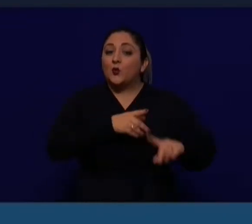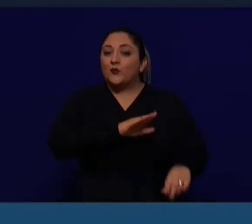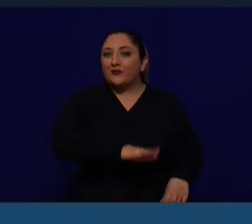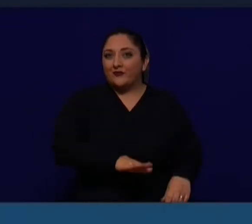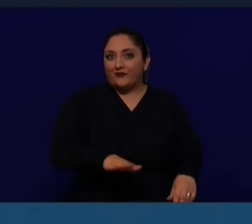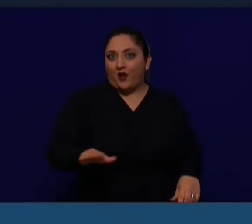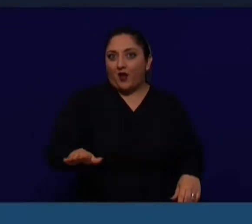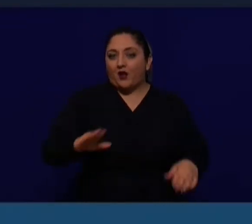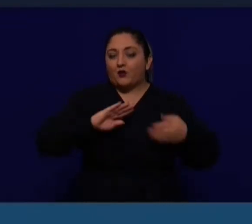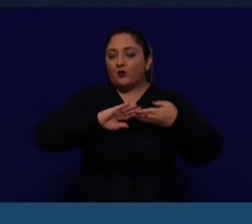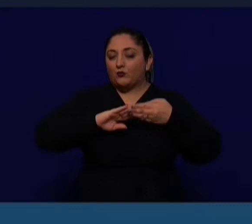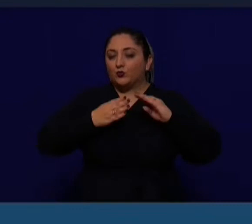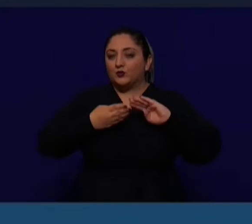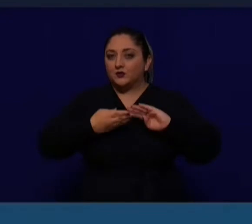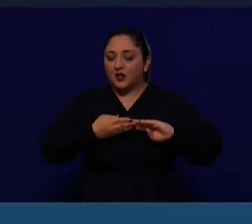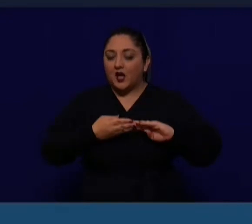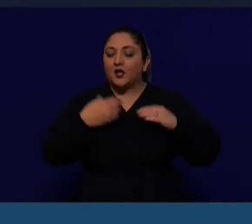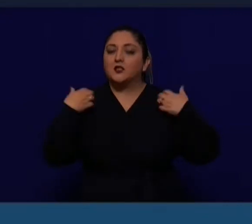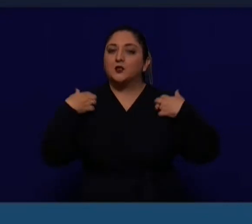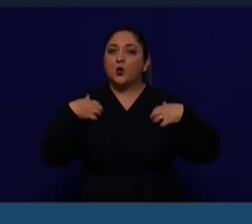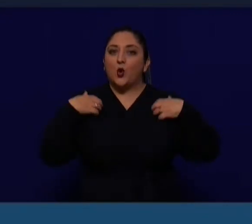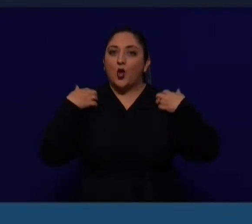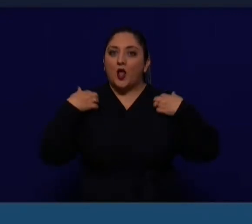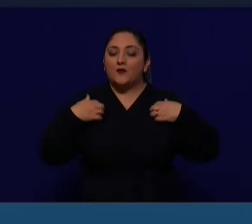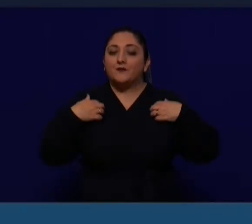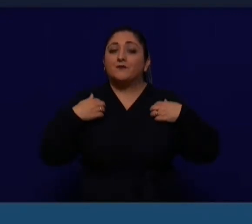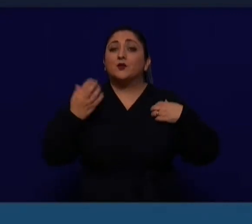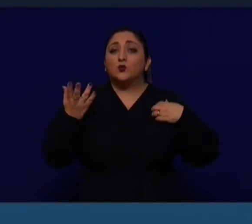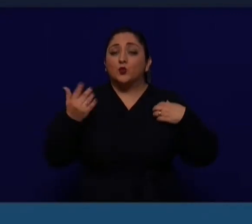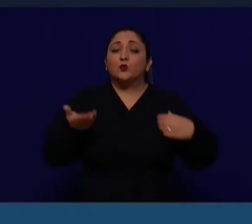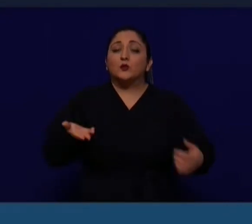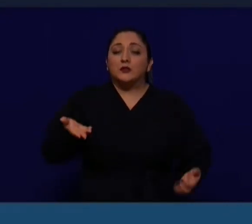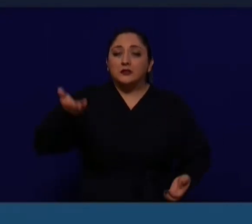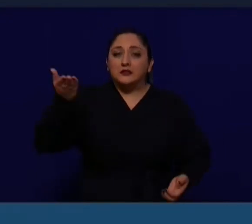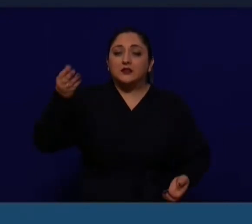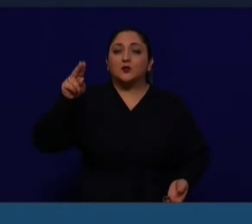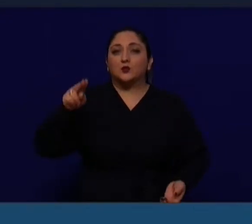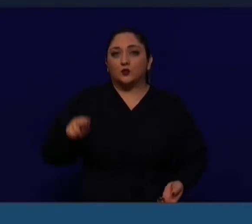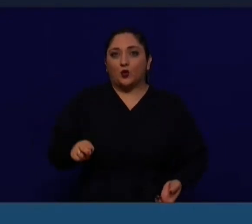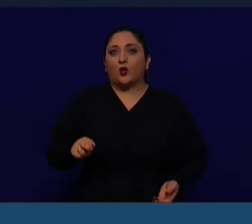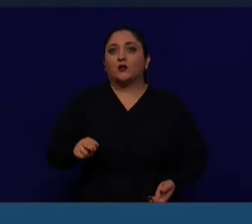parti mill-komunità ma qegħdin ikunu wkoll fl-iskejjel ukoll żdiedu l-ammont proporzjon